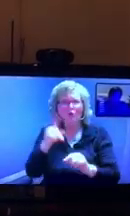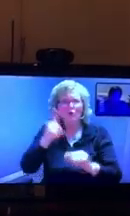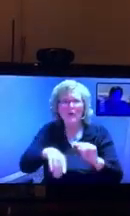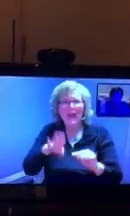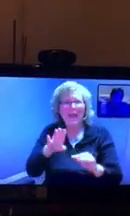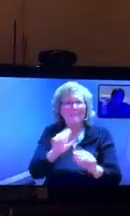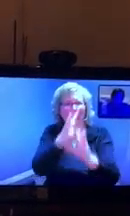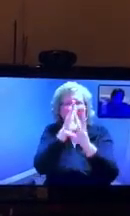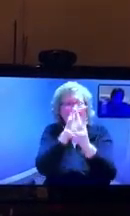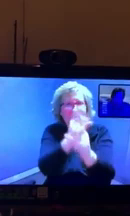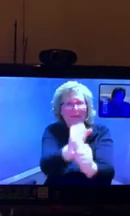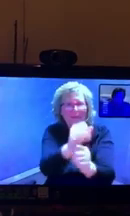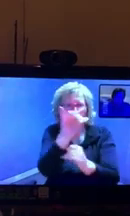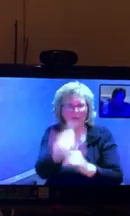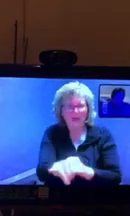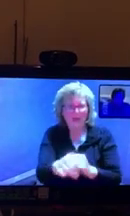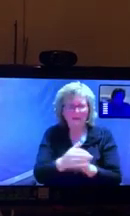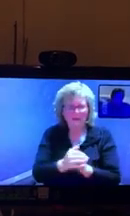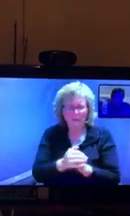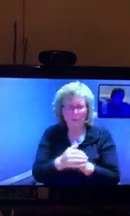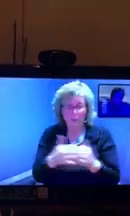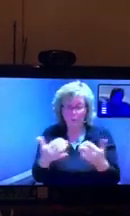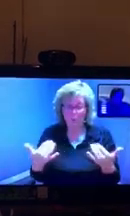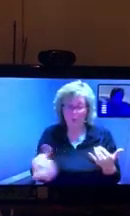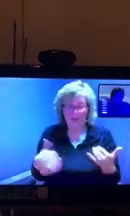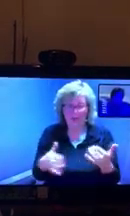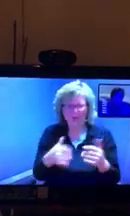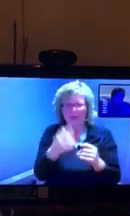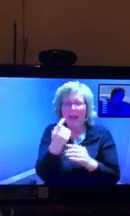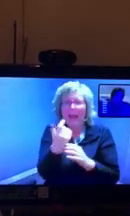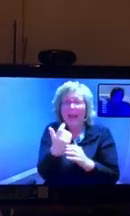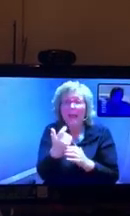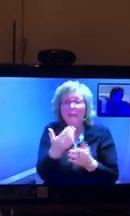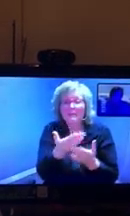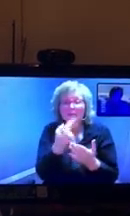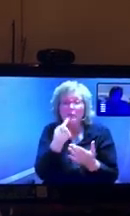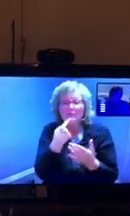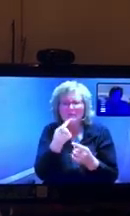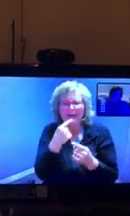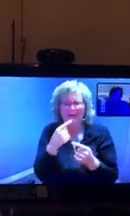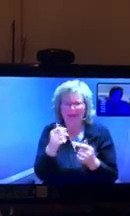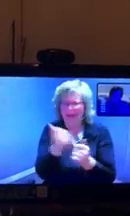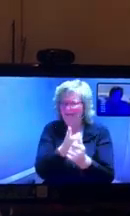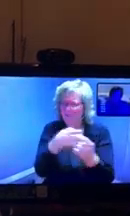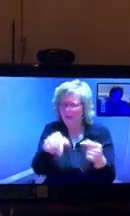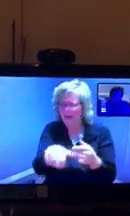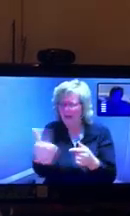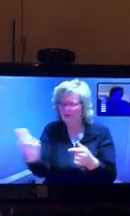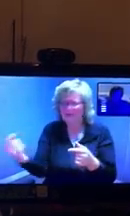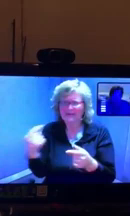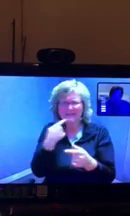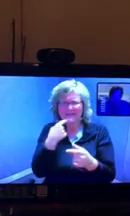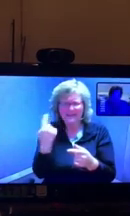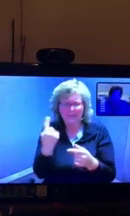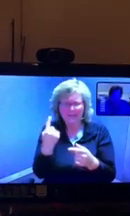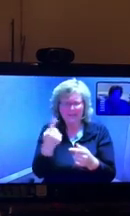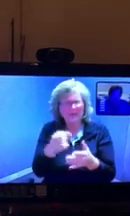to say after hearing all this stuff. And what is there not to like about helping people? Listen, every business,